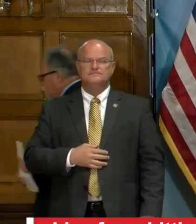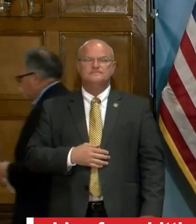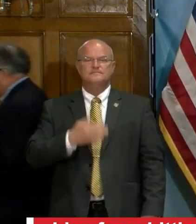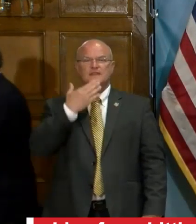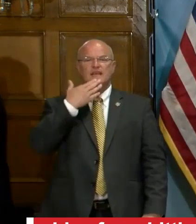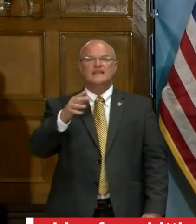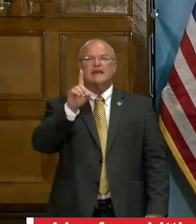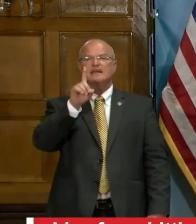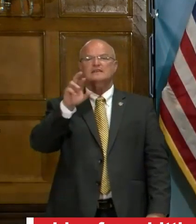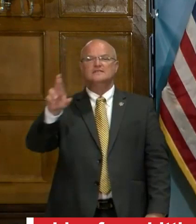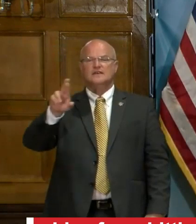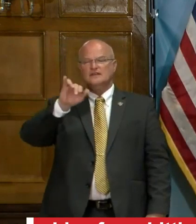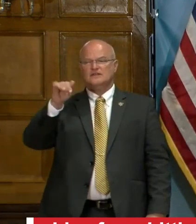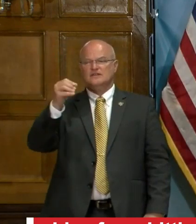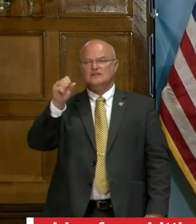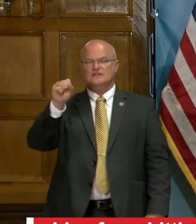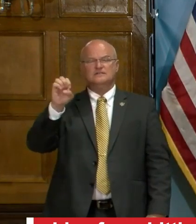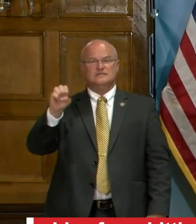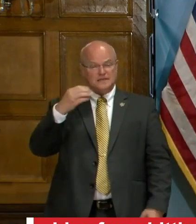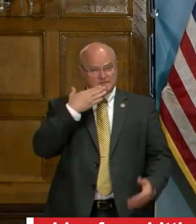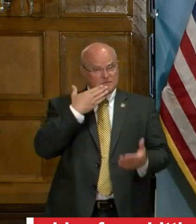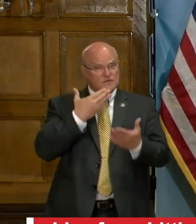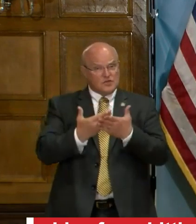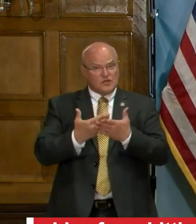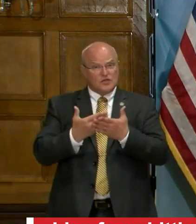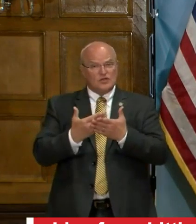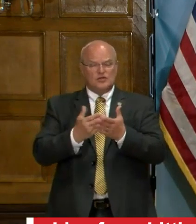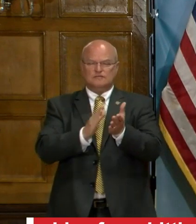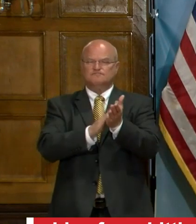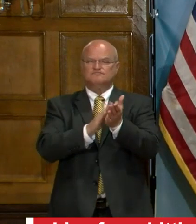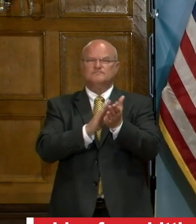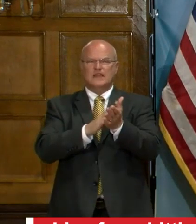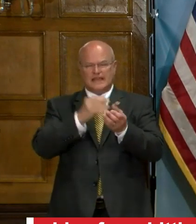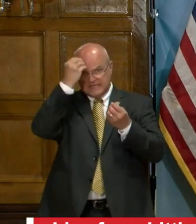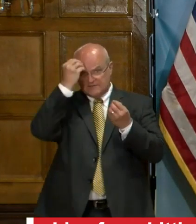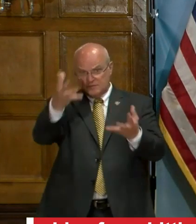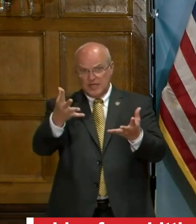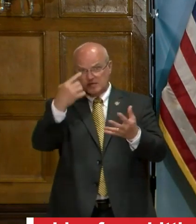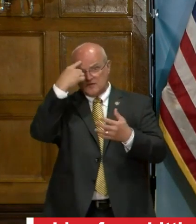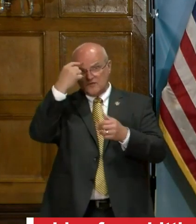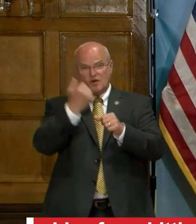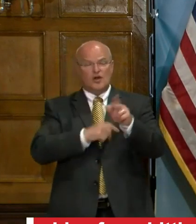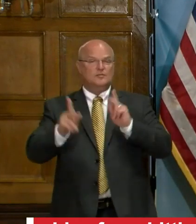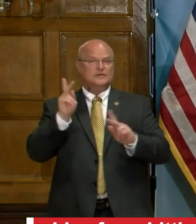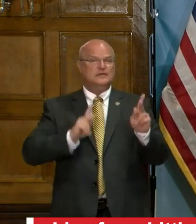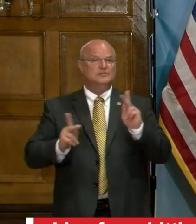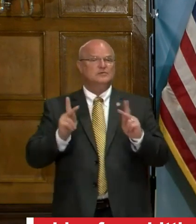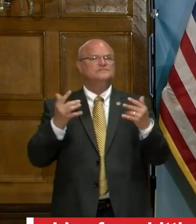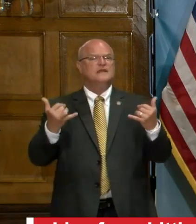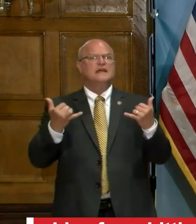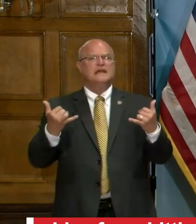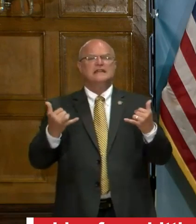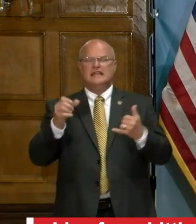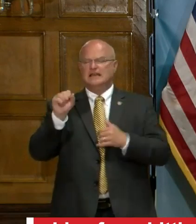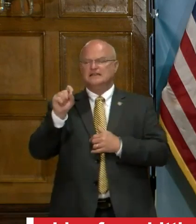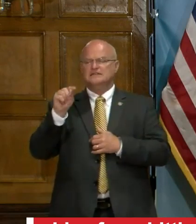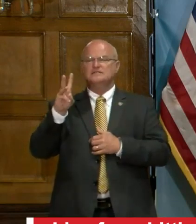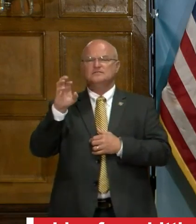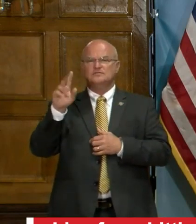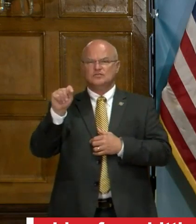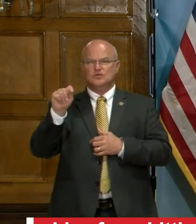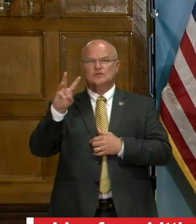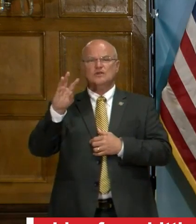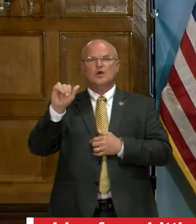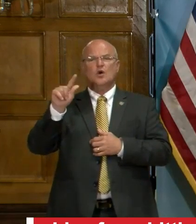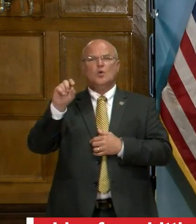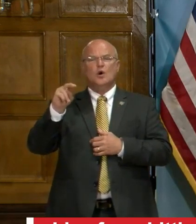Thank you, Dr. Romero. That's a good admonition and information for everyone. And now Stuart Walton, who's done